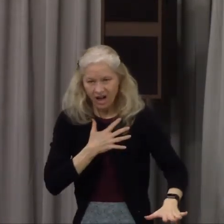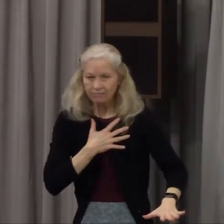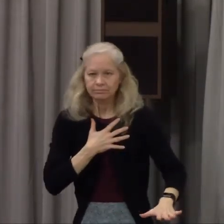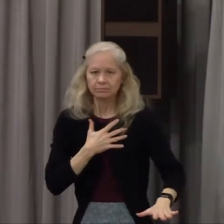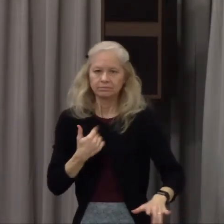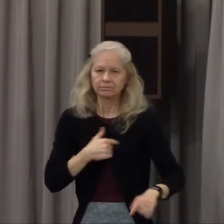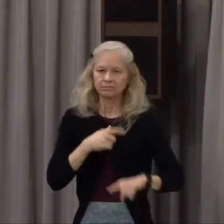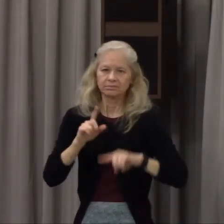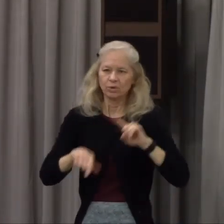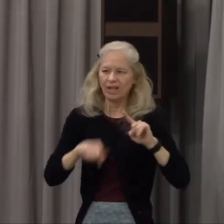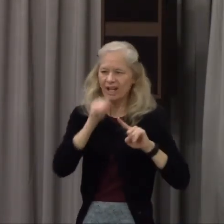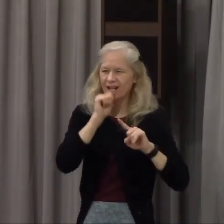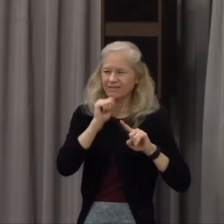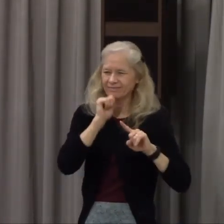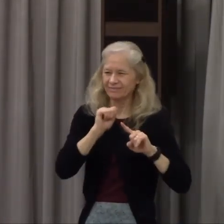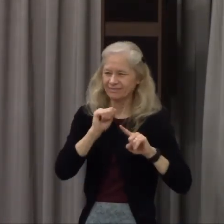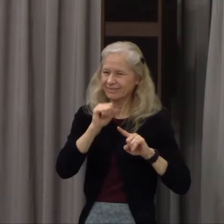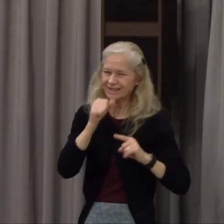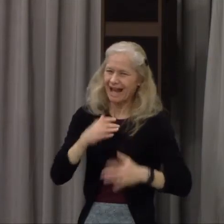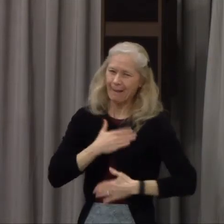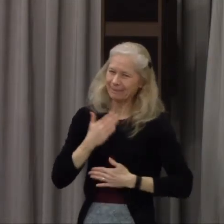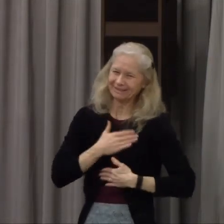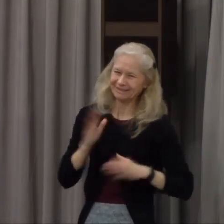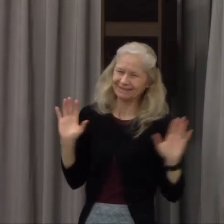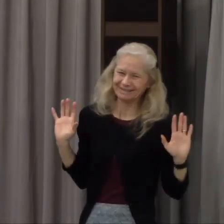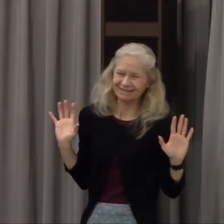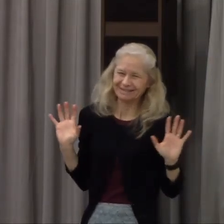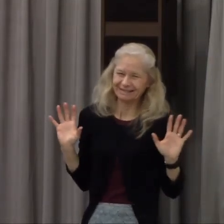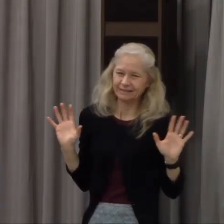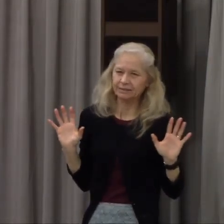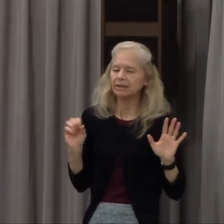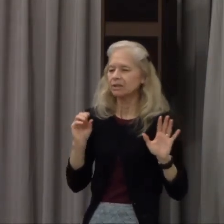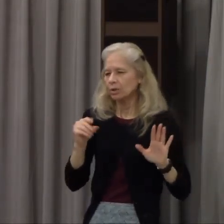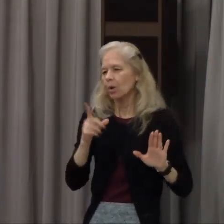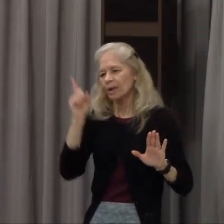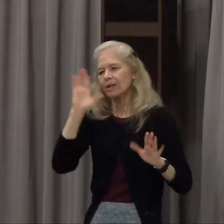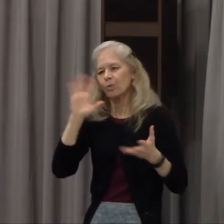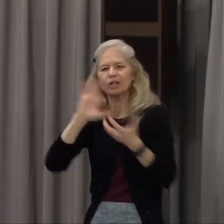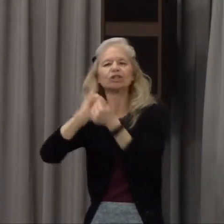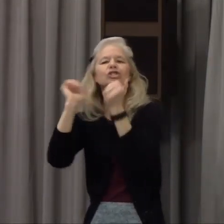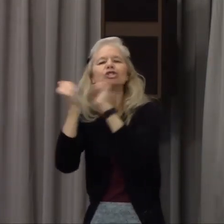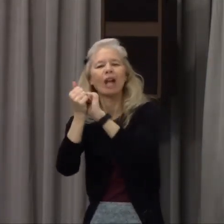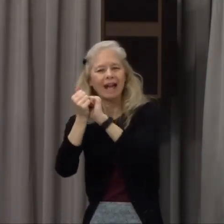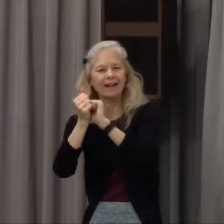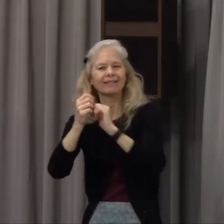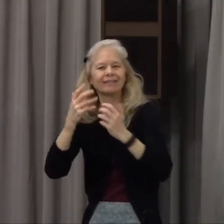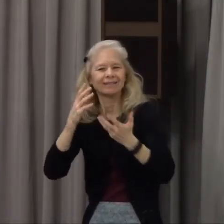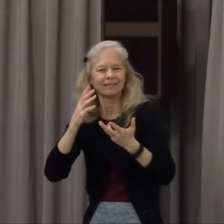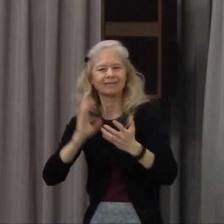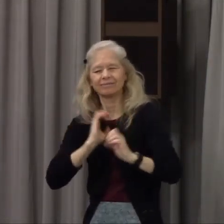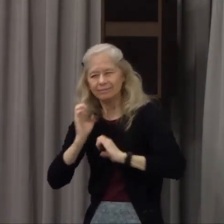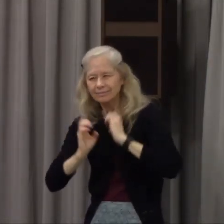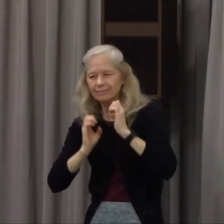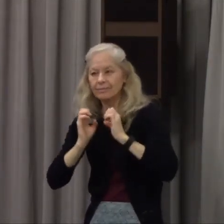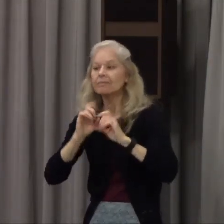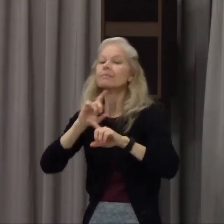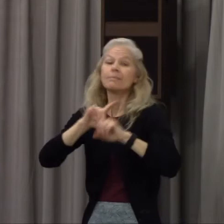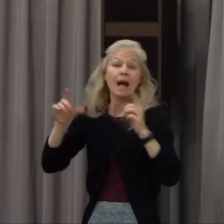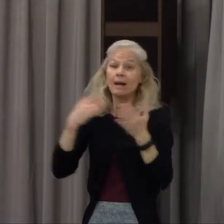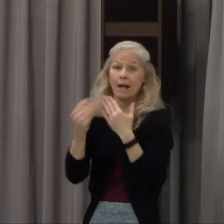When he has that great white throne judgment, there won't be any lack of evidence. And so we can be thankful that we can take